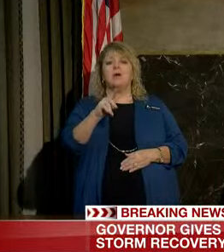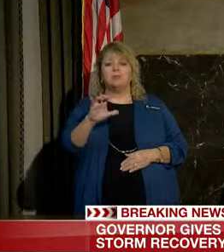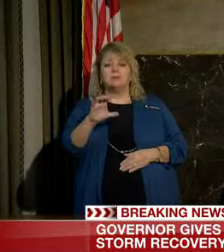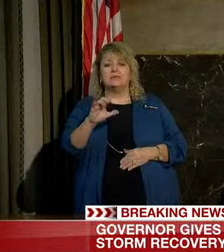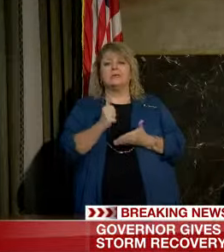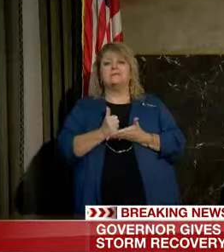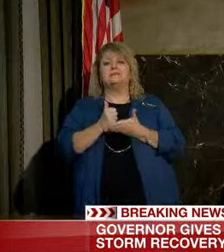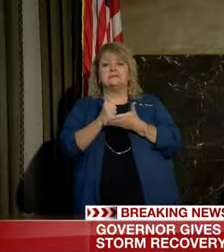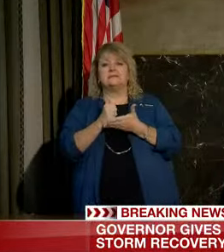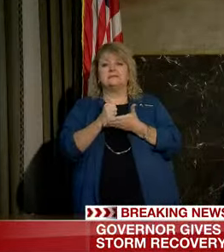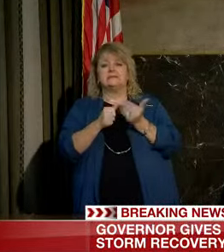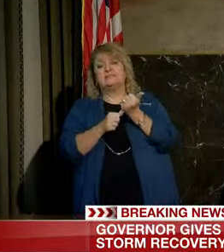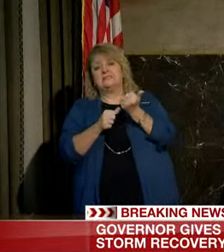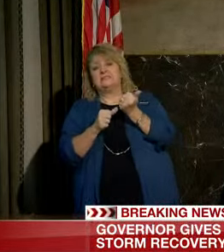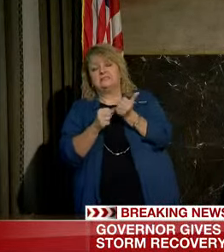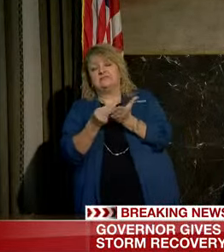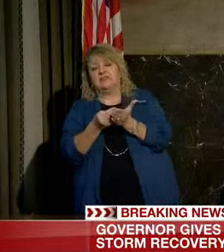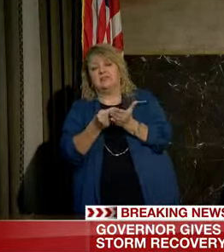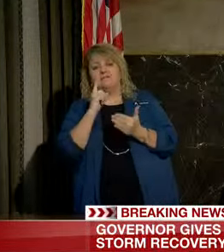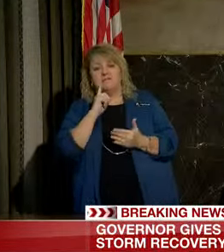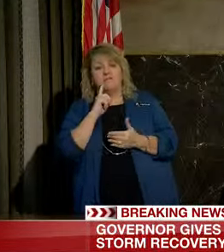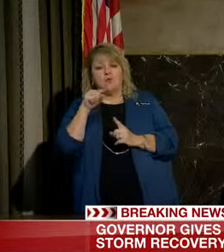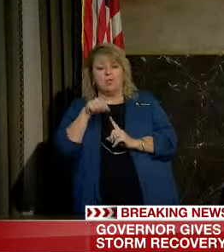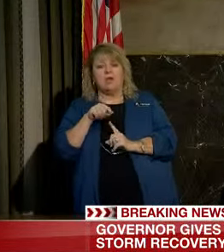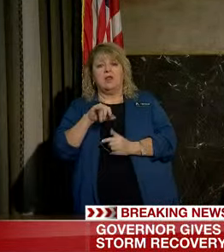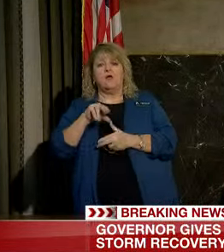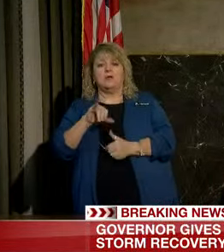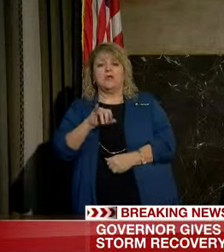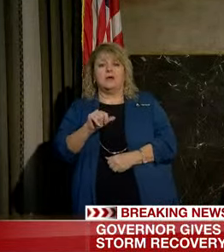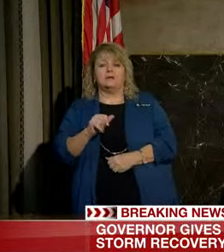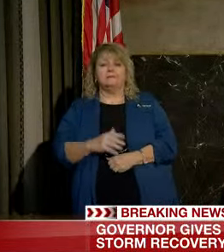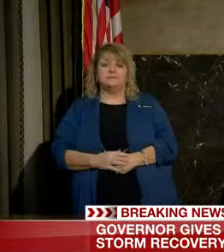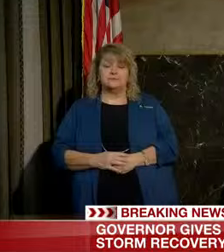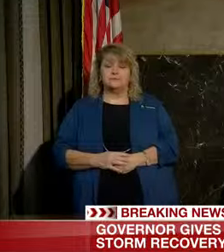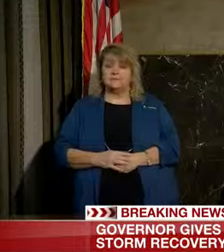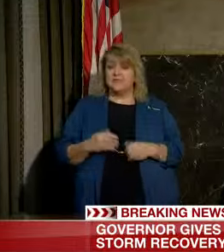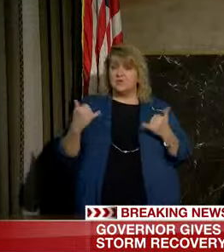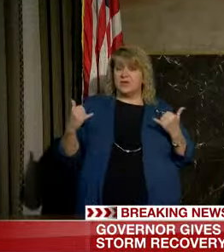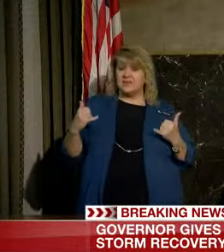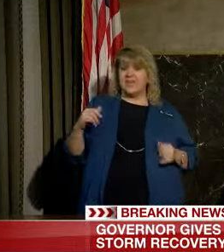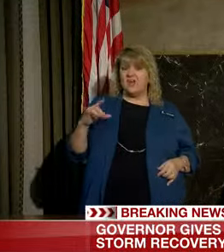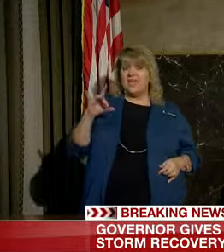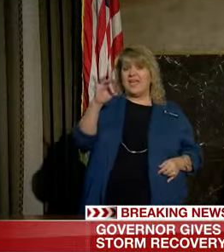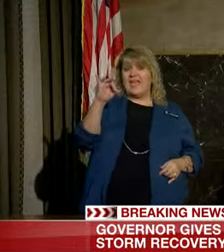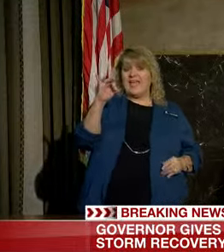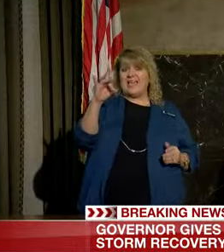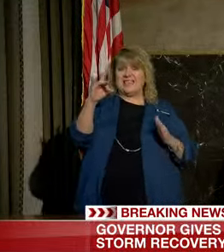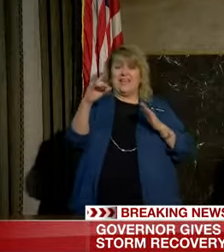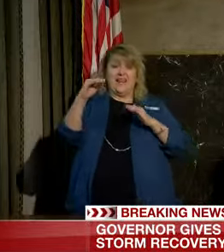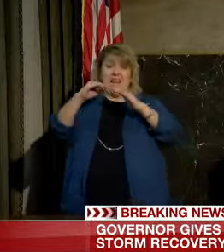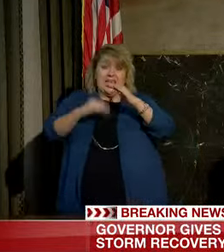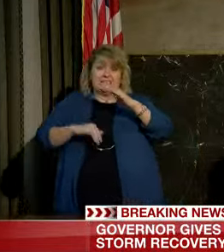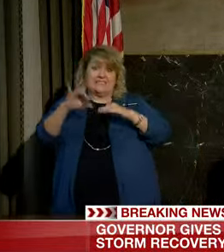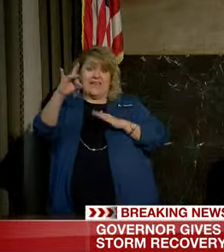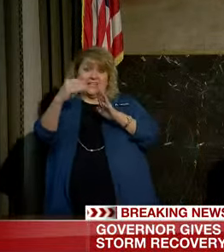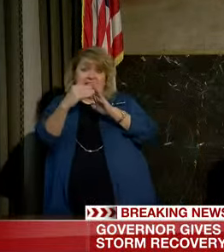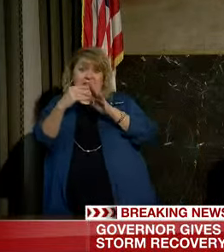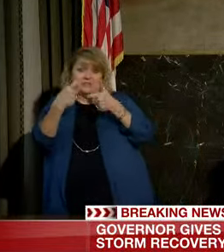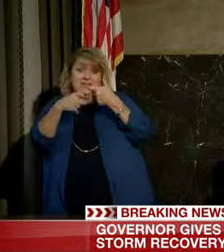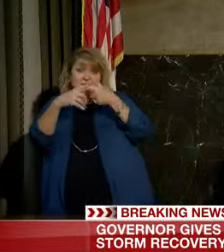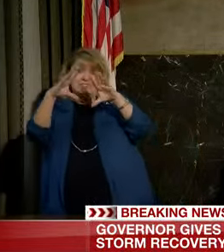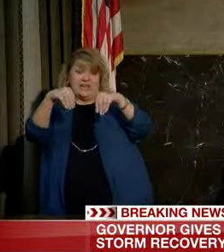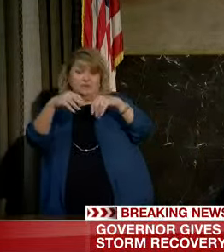Ida. This morning, we're down to less than 8,000 power outages, which is great when you consider